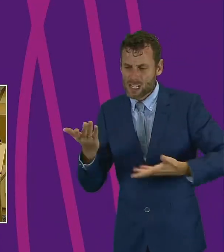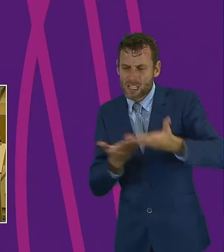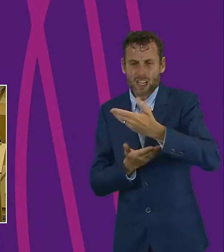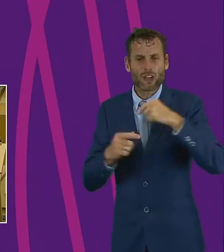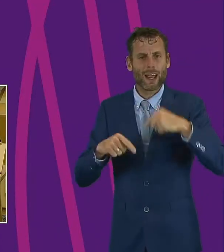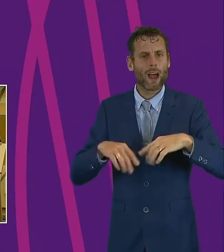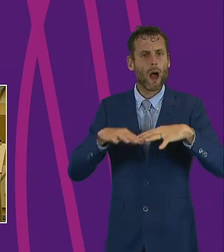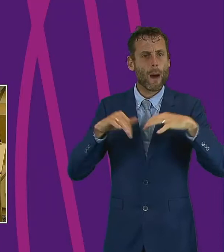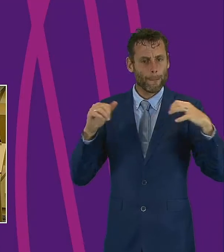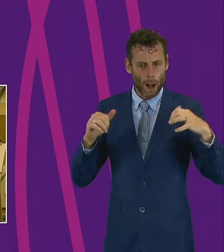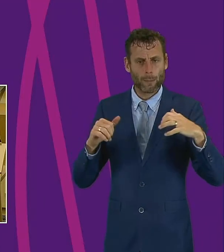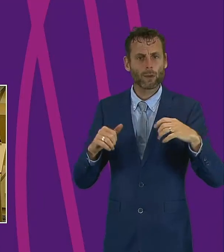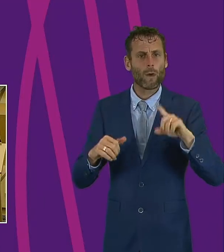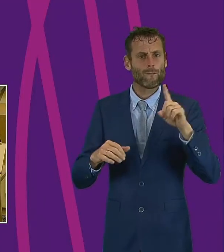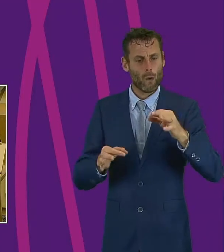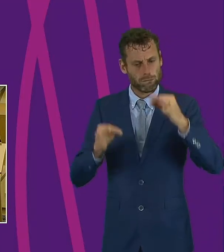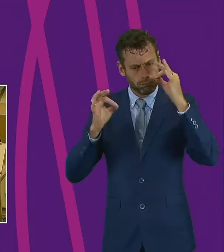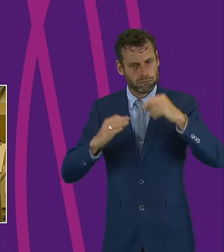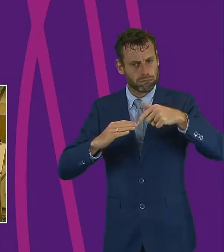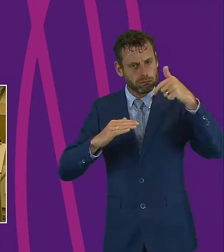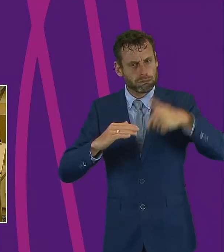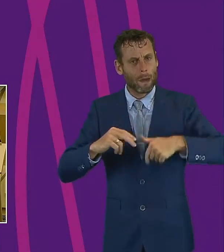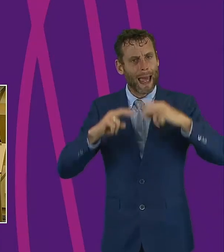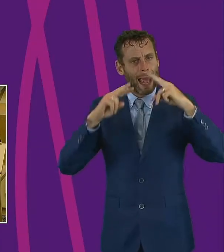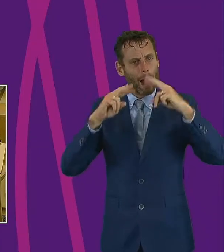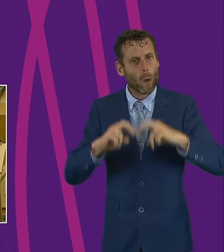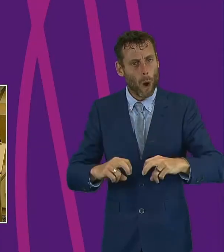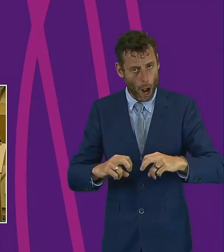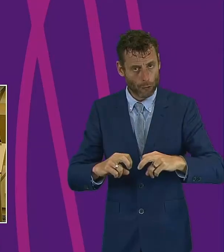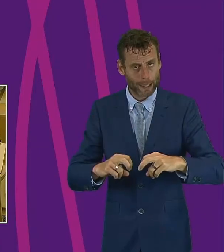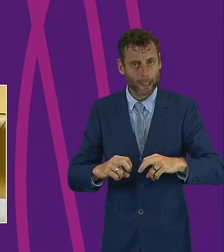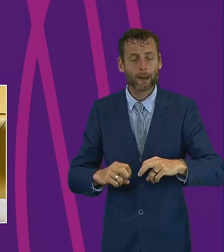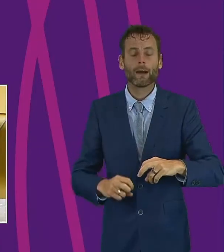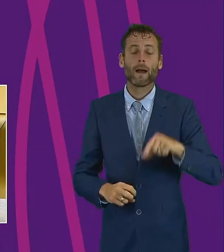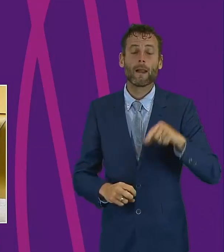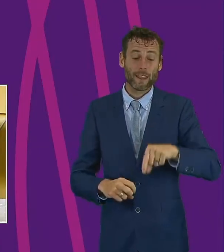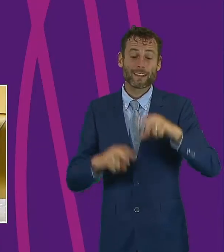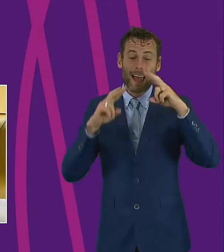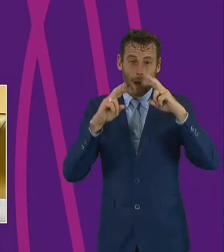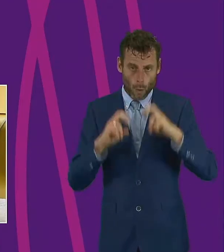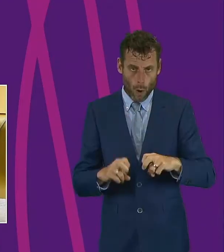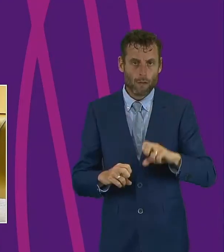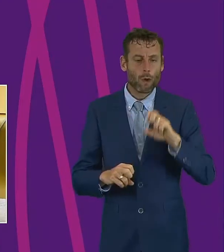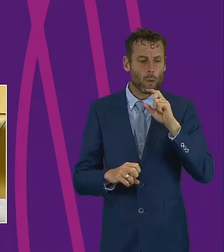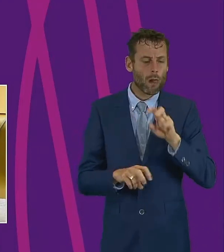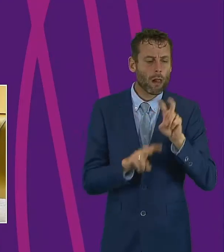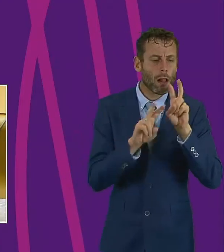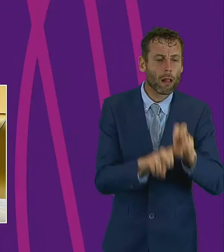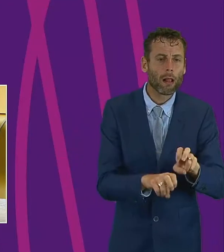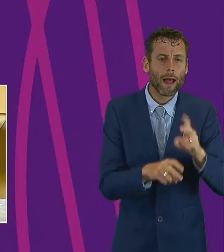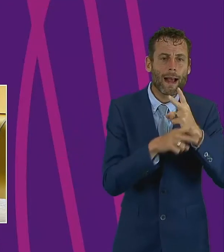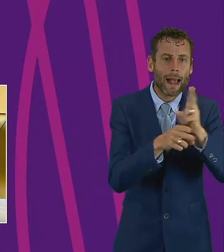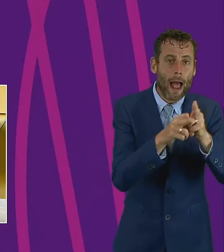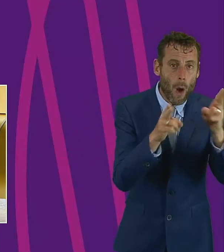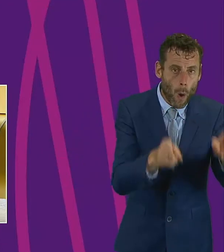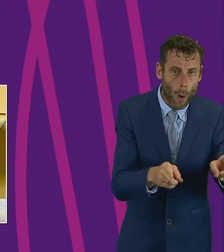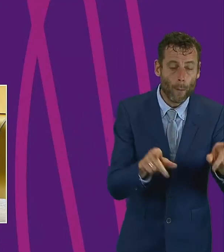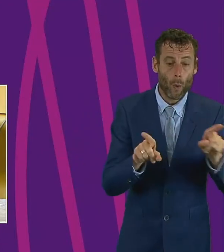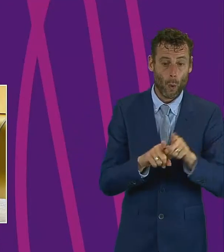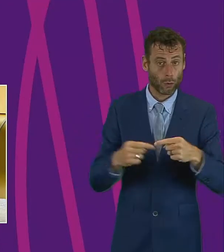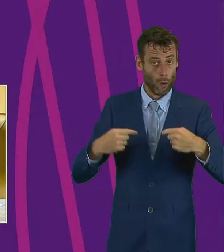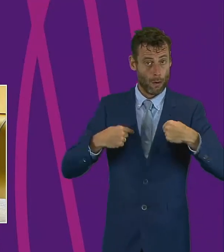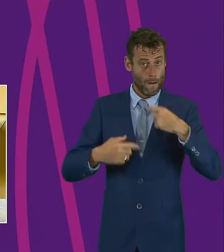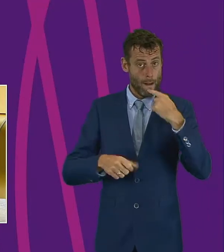the timescale for a fuller public inquiry, which will look at care homes, but which will look at all aspects of this government's